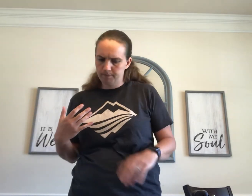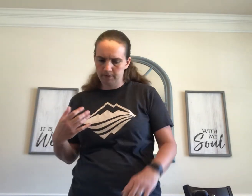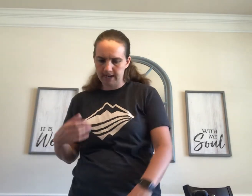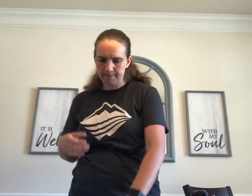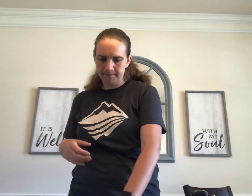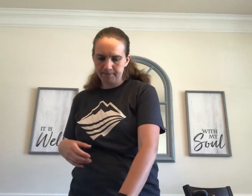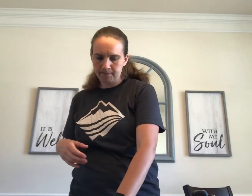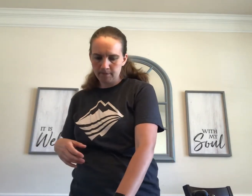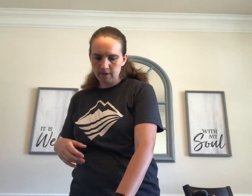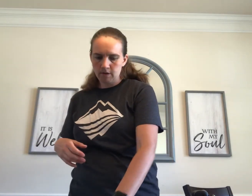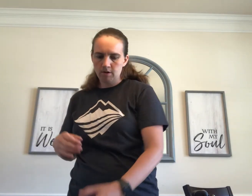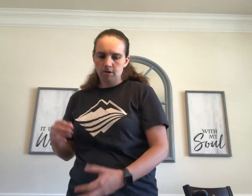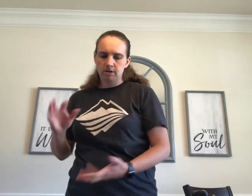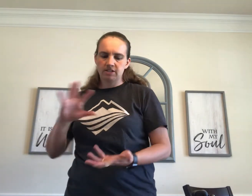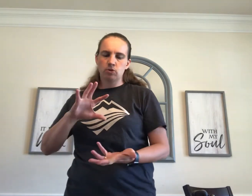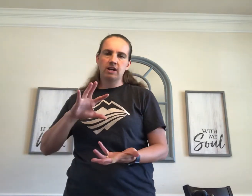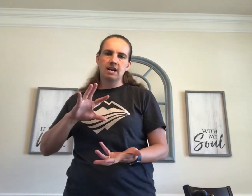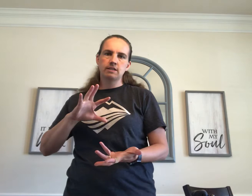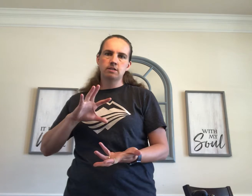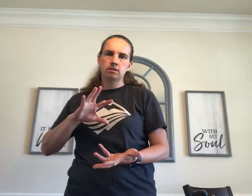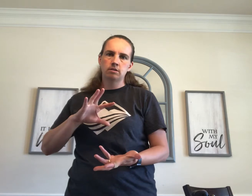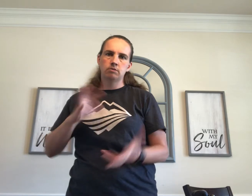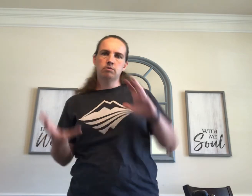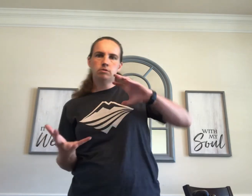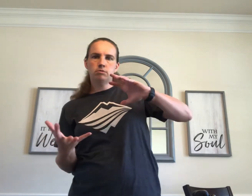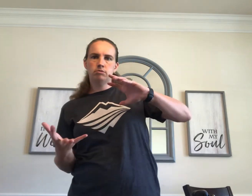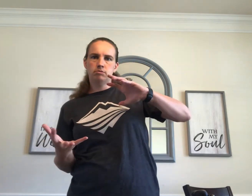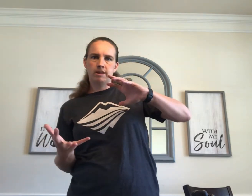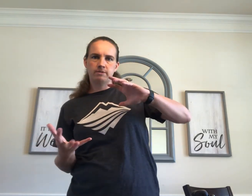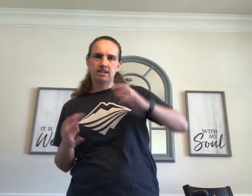Okay? Disorganized. Woo! That one's easy.